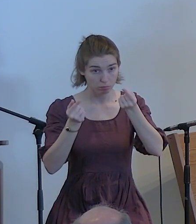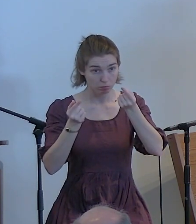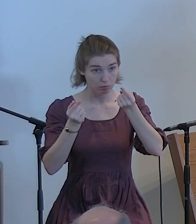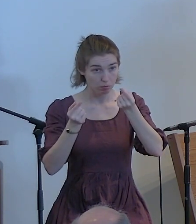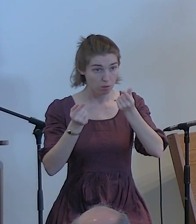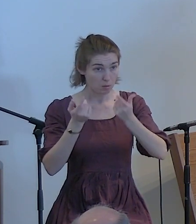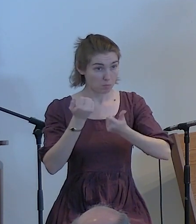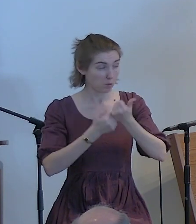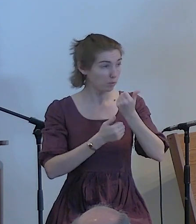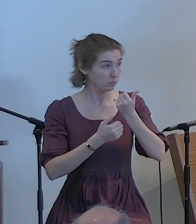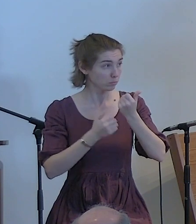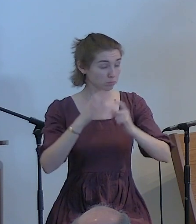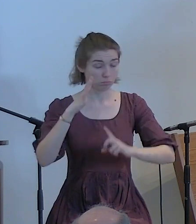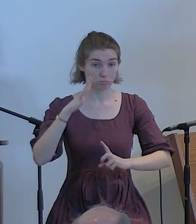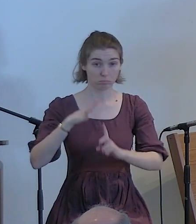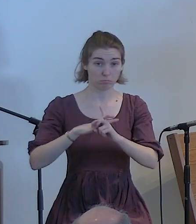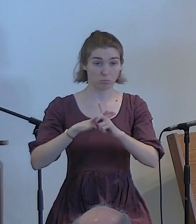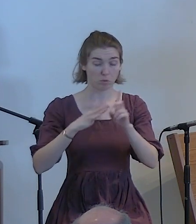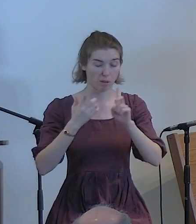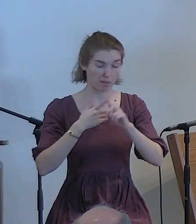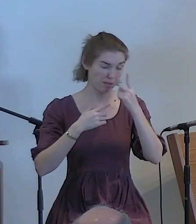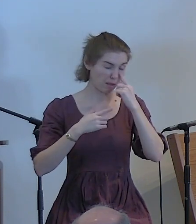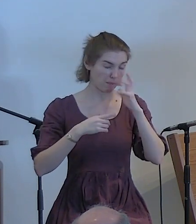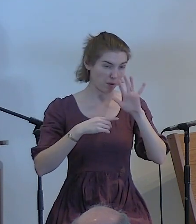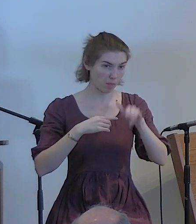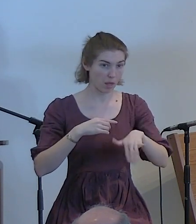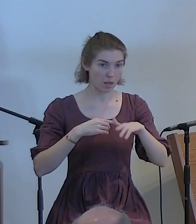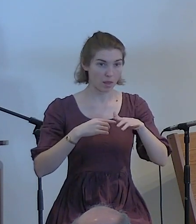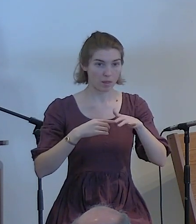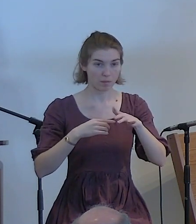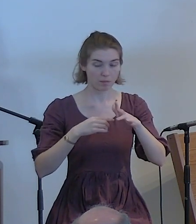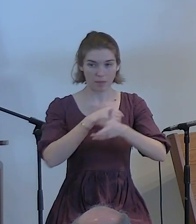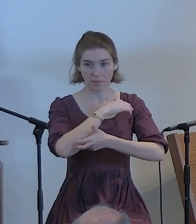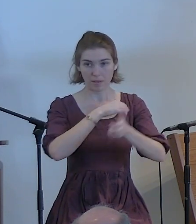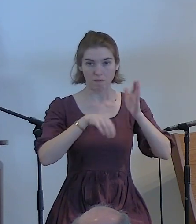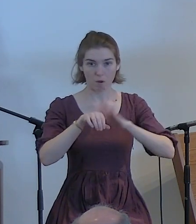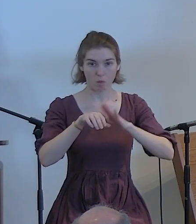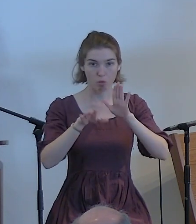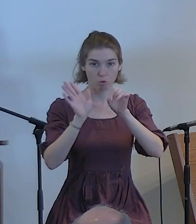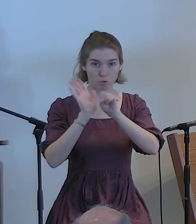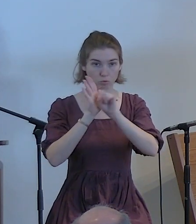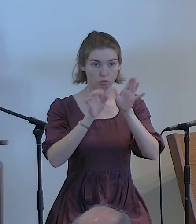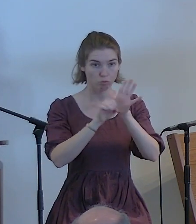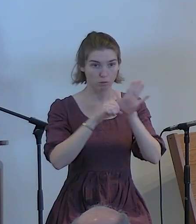The most prominent one that comes to my mind whenever I think about this is the thief on the cross.